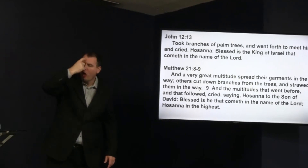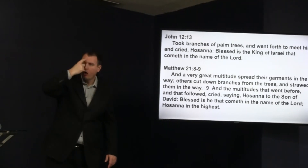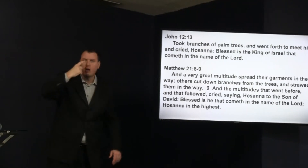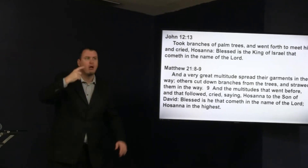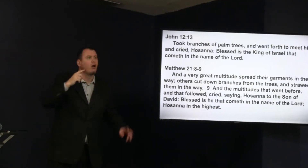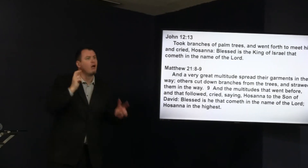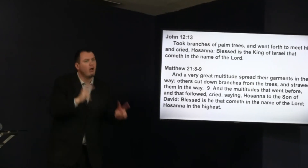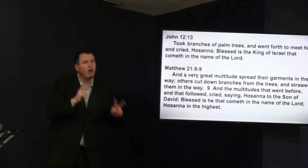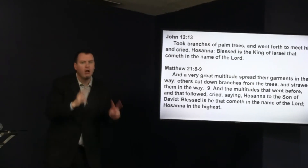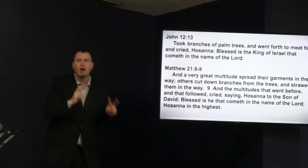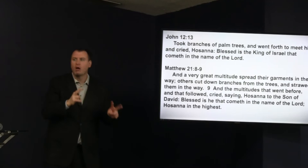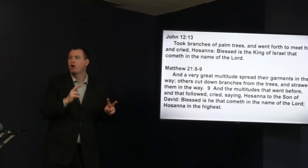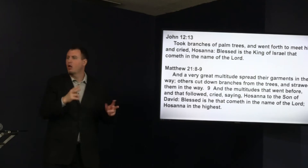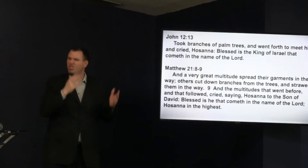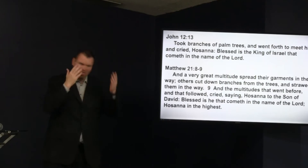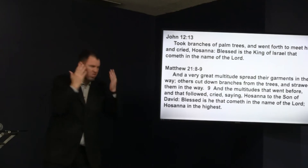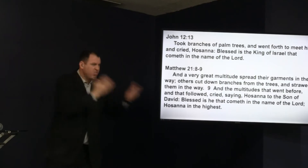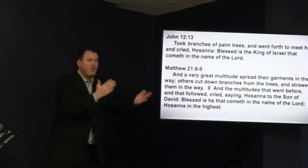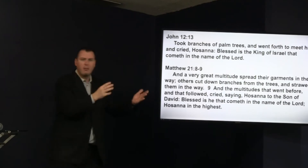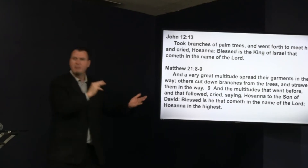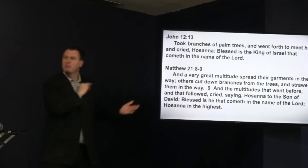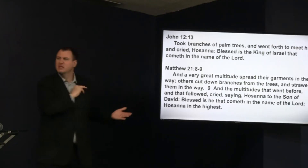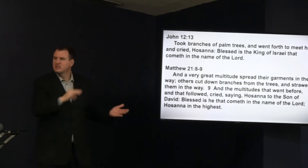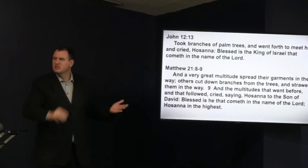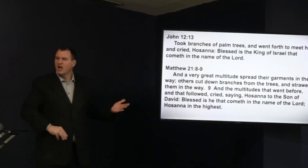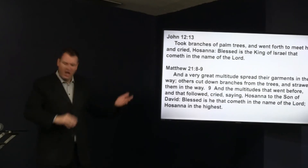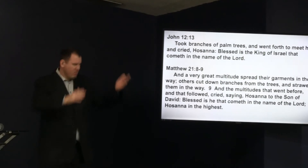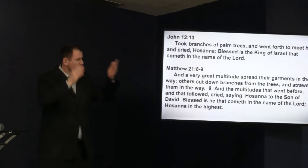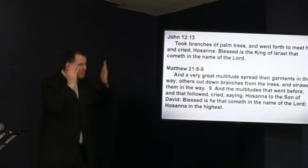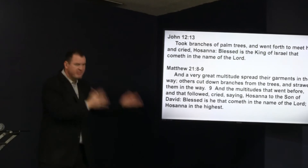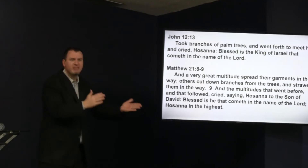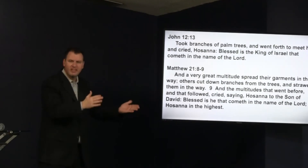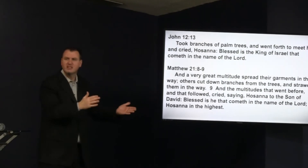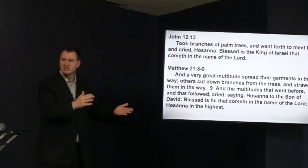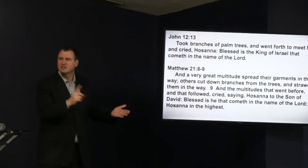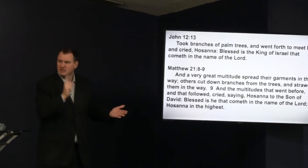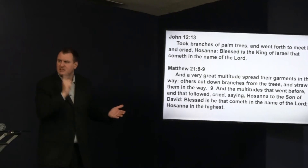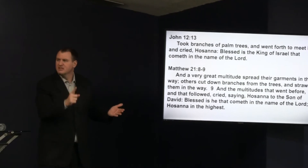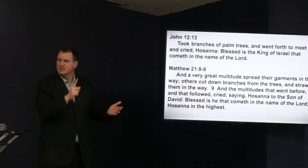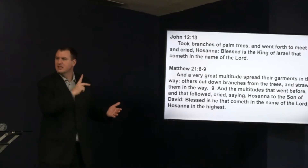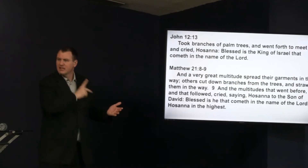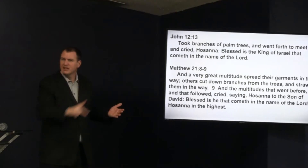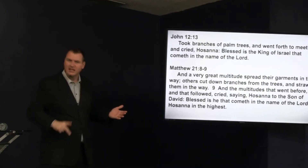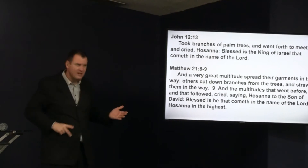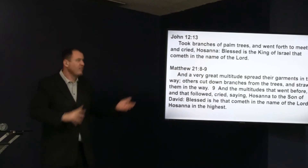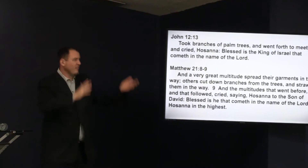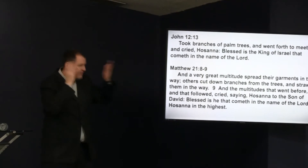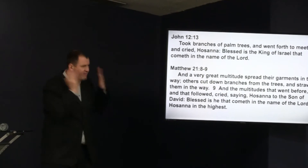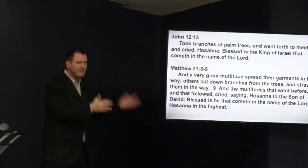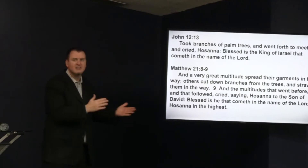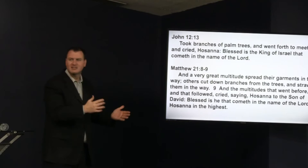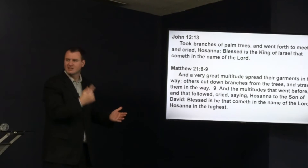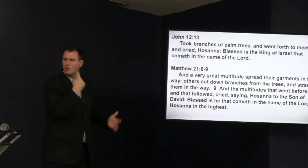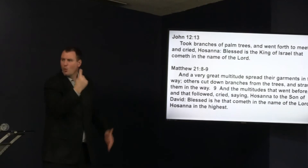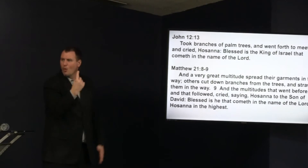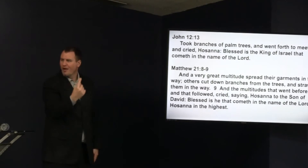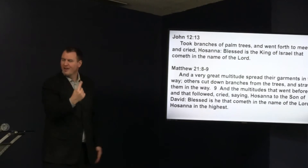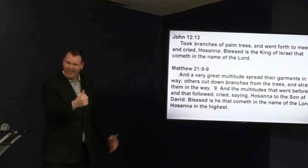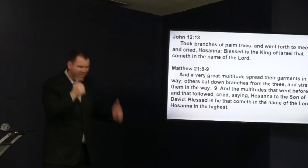kept thinking, they thought, they were looking forward to that. This is the Messiah. This is the King. This